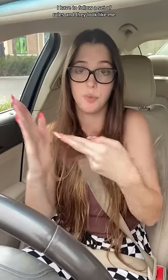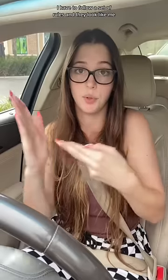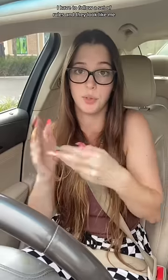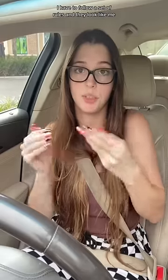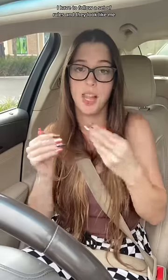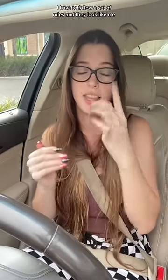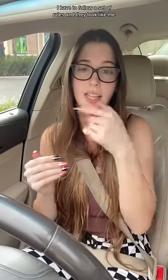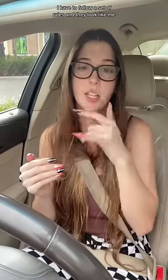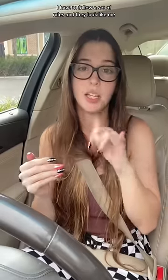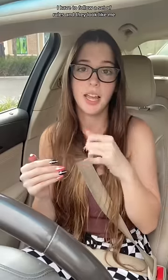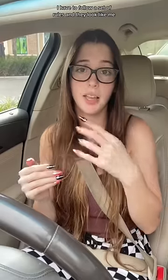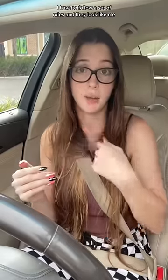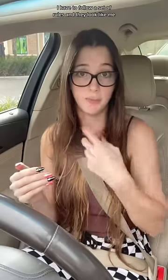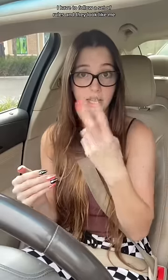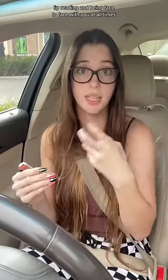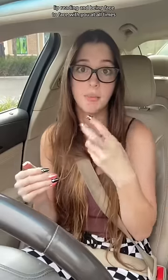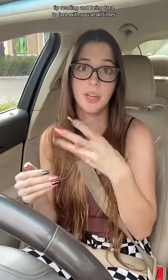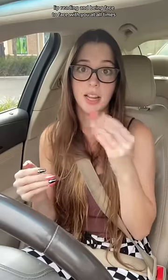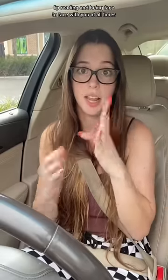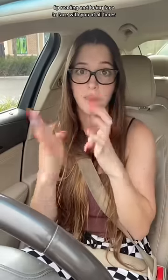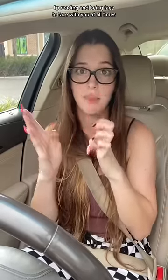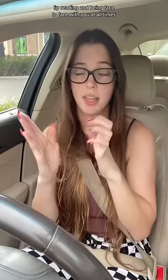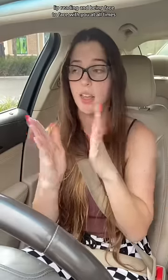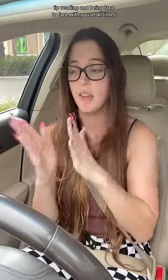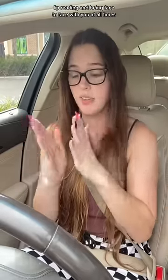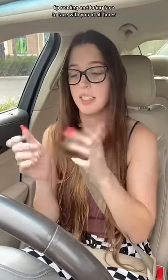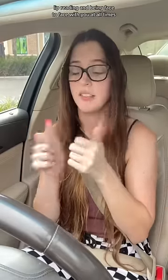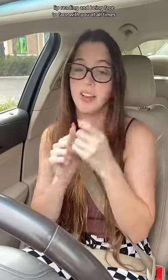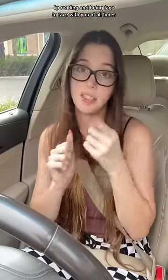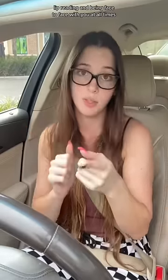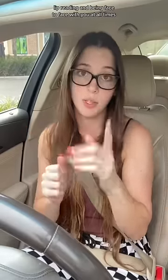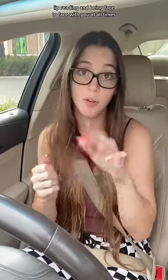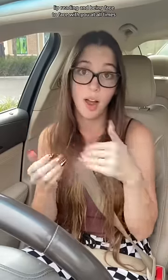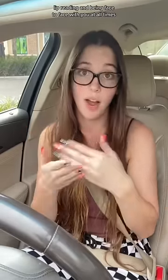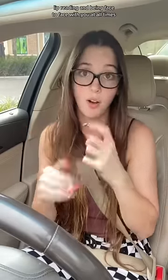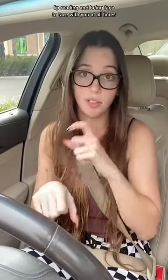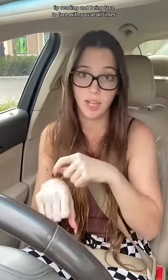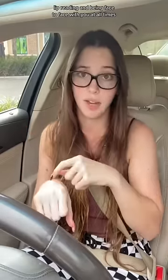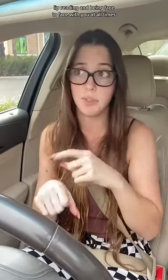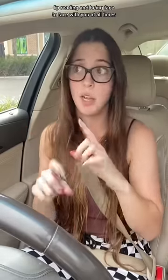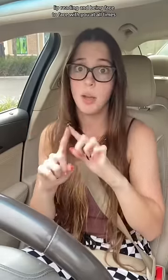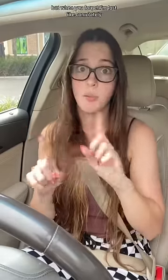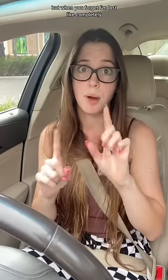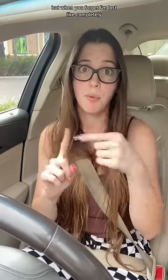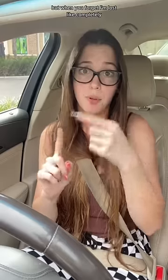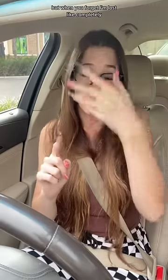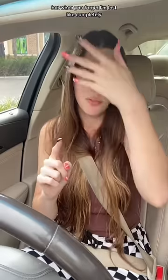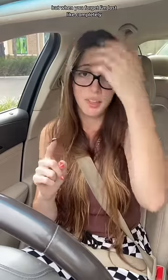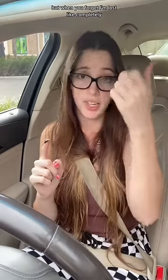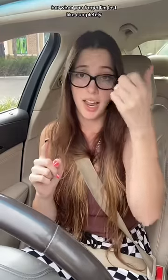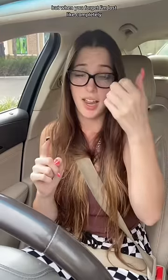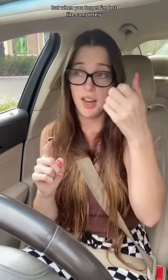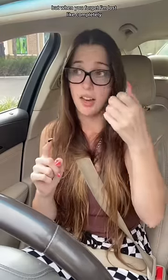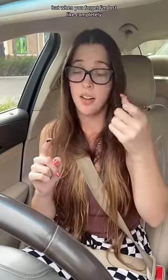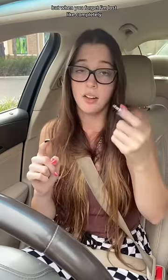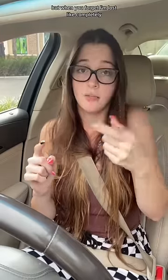rules, and they look like me lip reading and being face to face with you at all times. But when you forget,